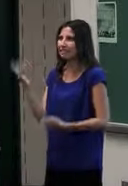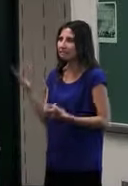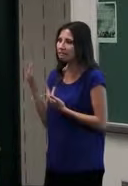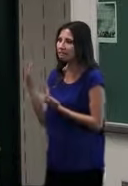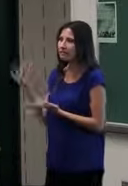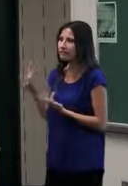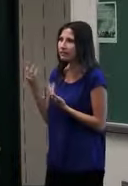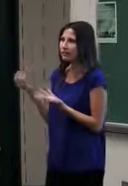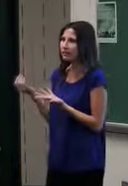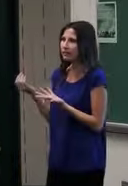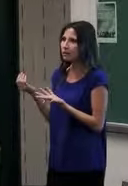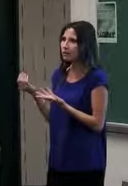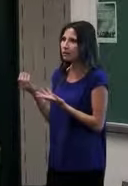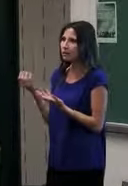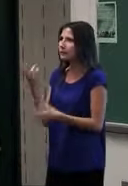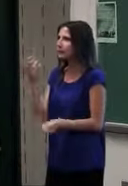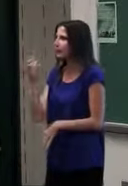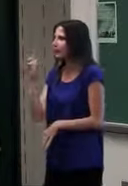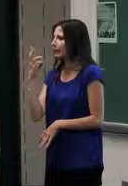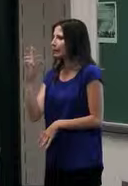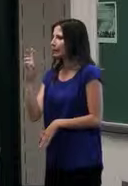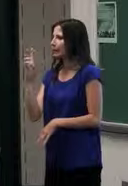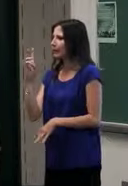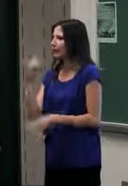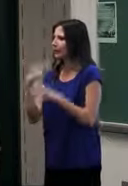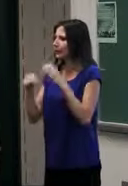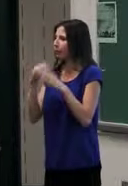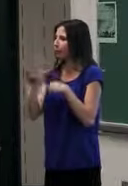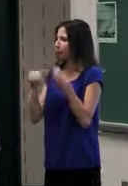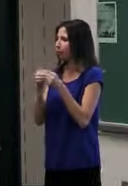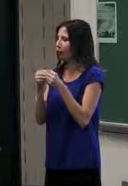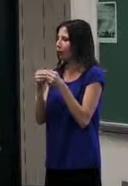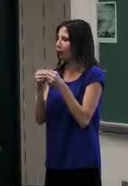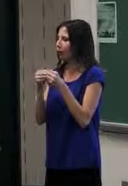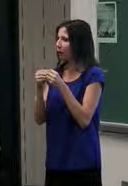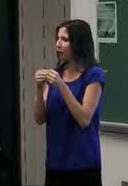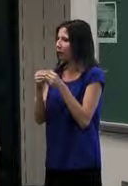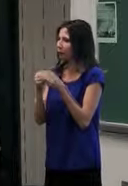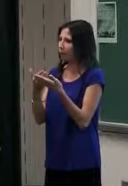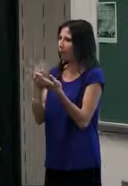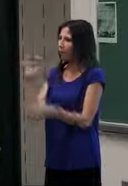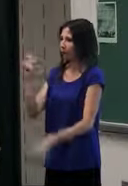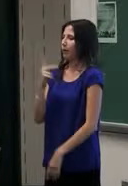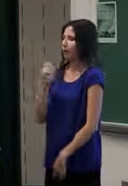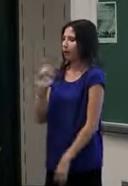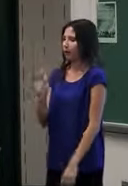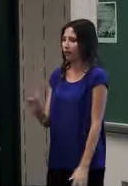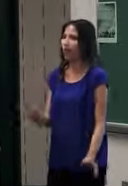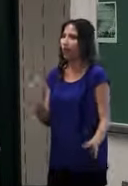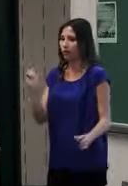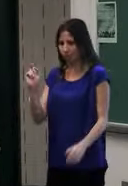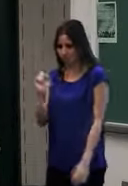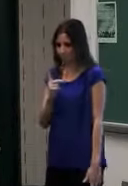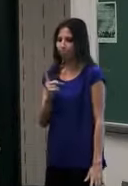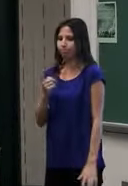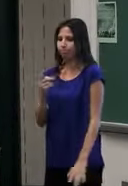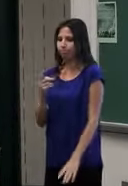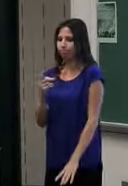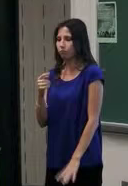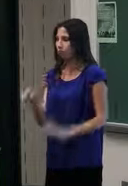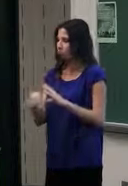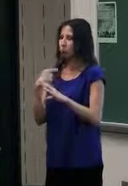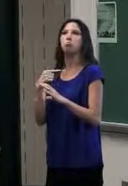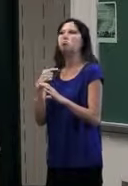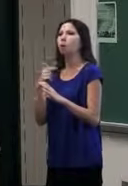so I sent like 16 emails before she finally got back to me. And finally she got back and said, yeah,